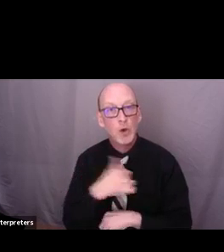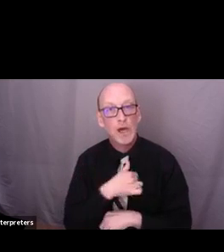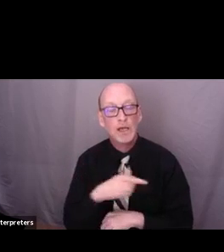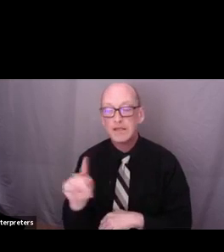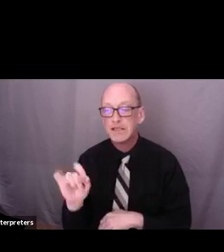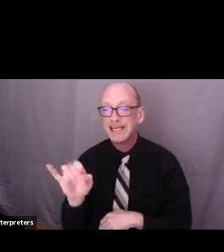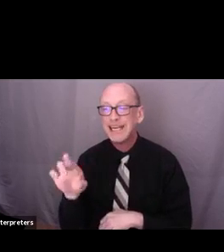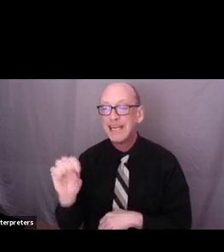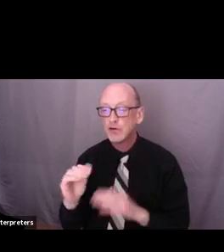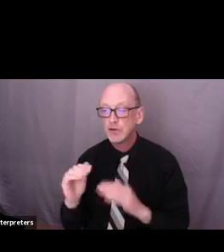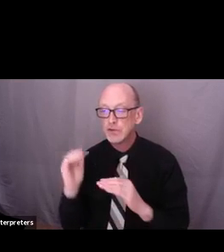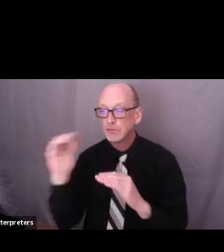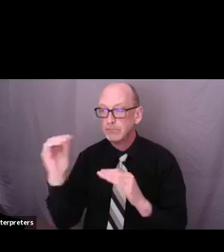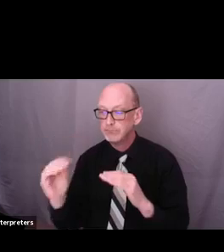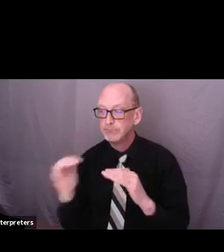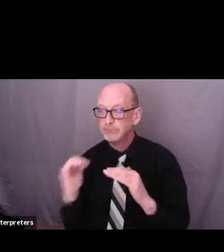up.